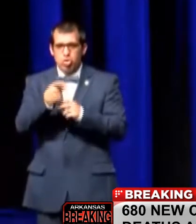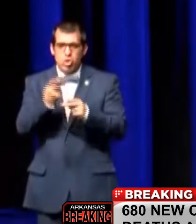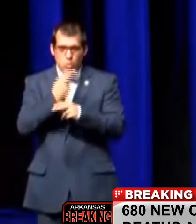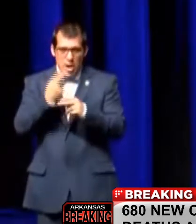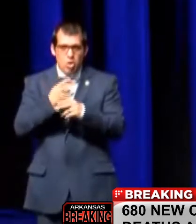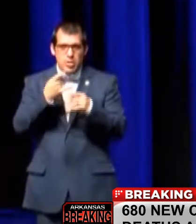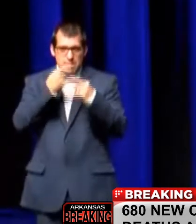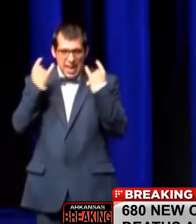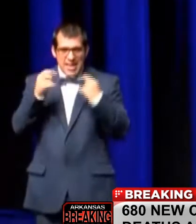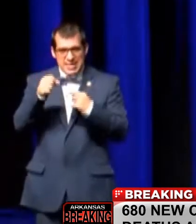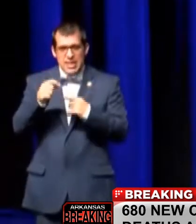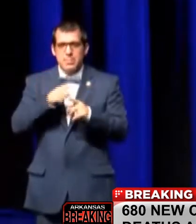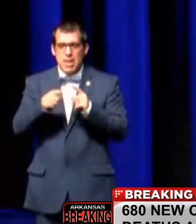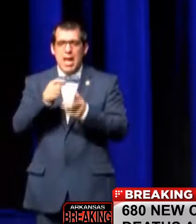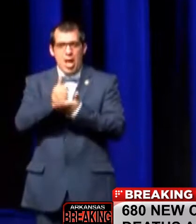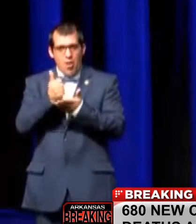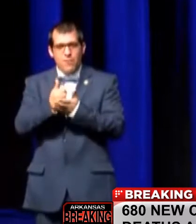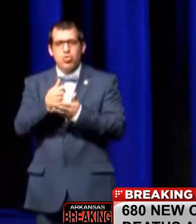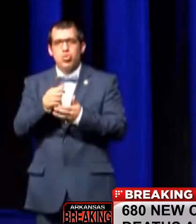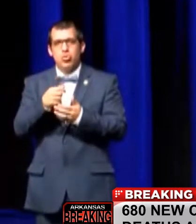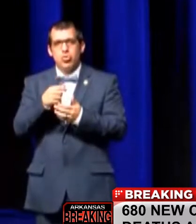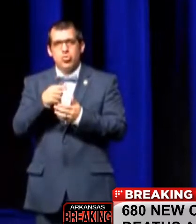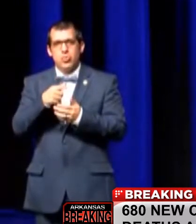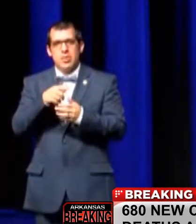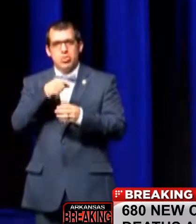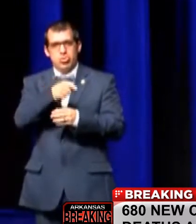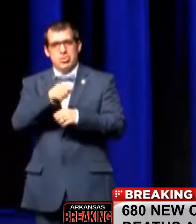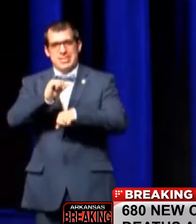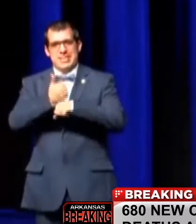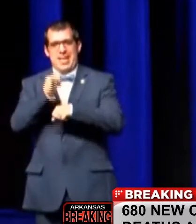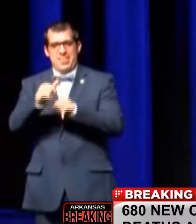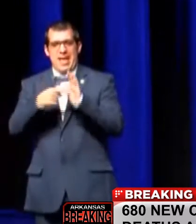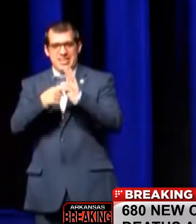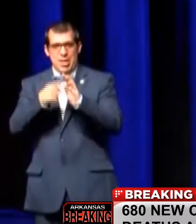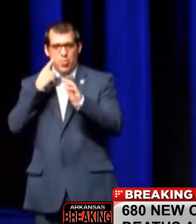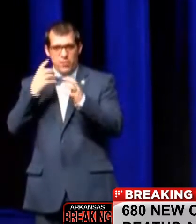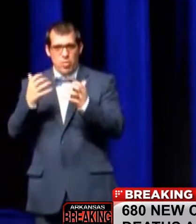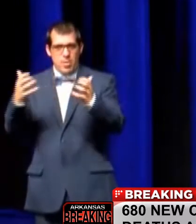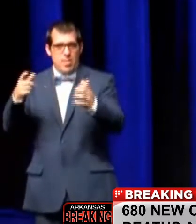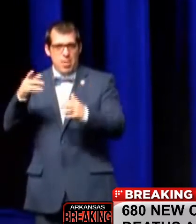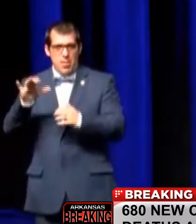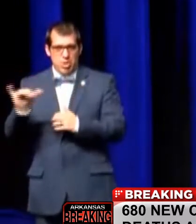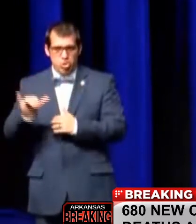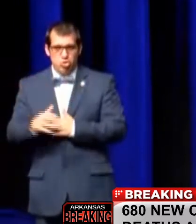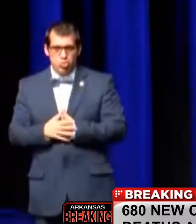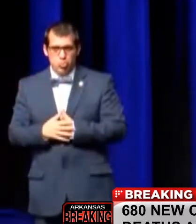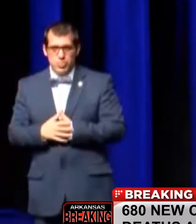but it is helpful to make sure that that example is public as well.